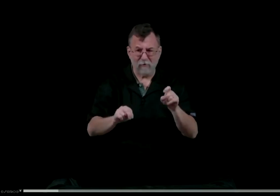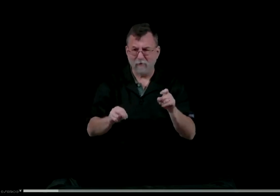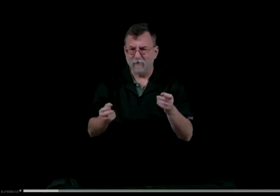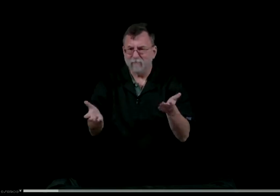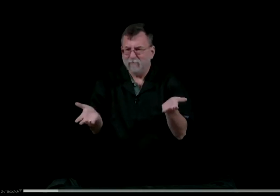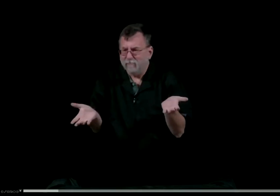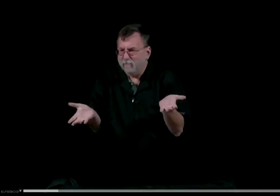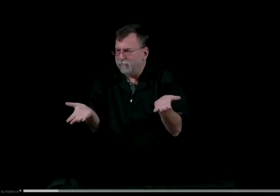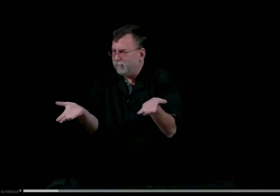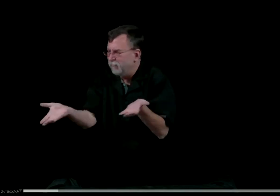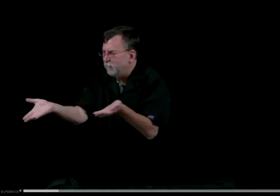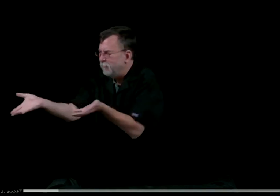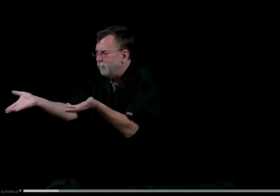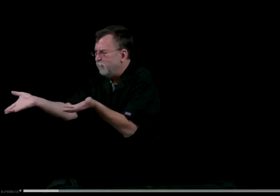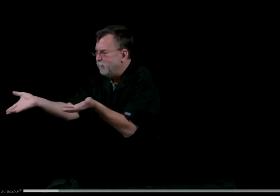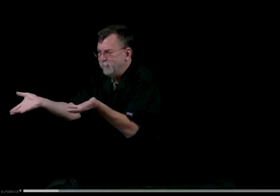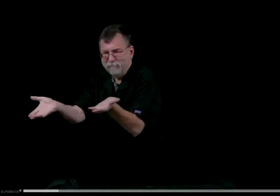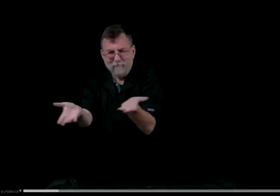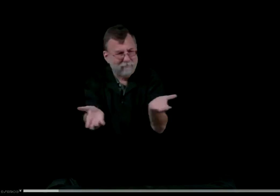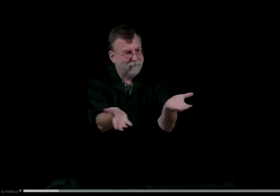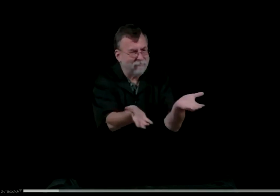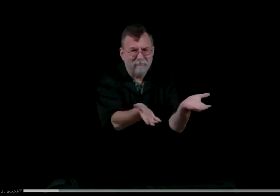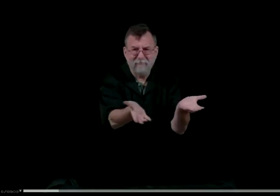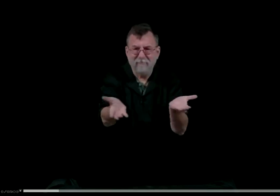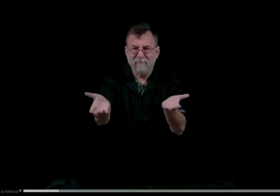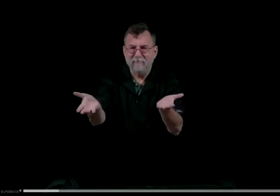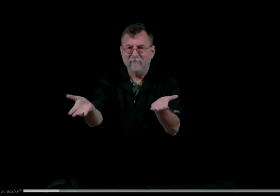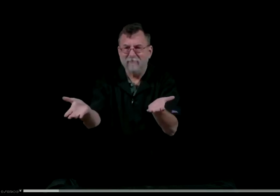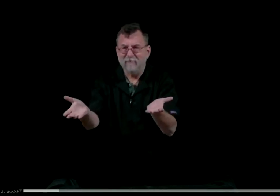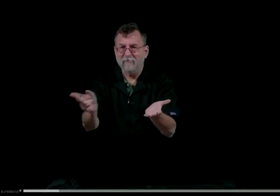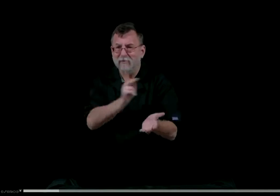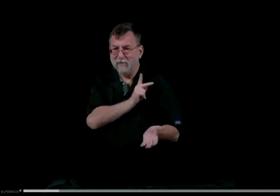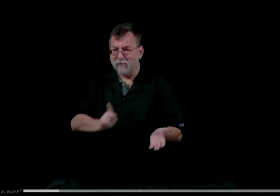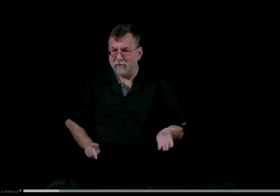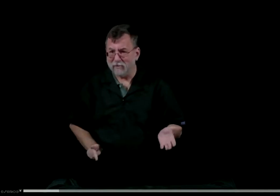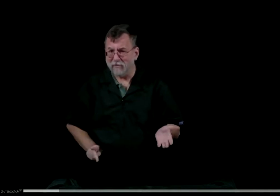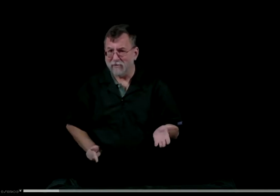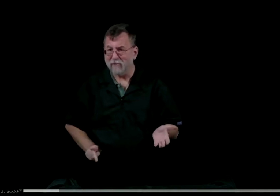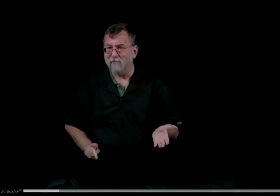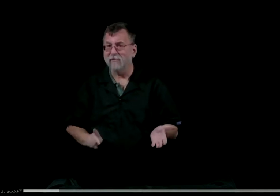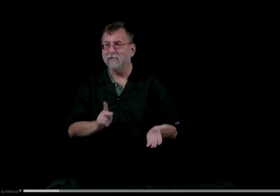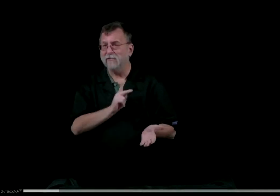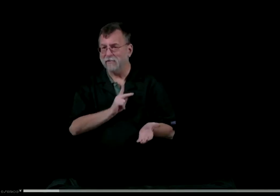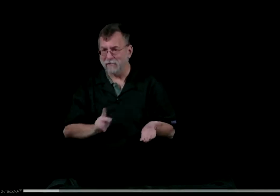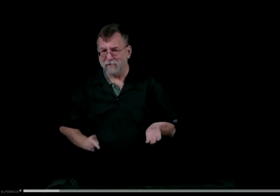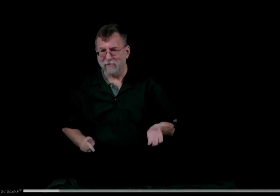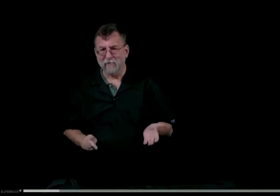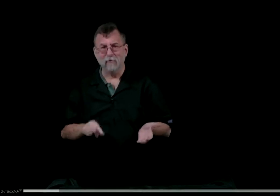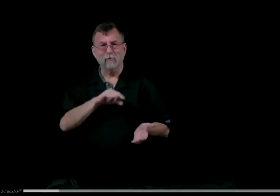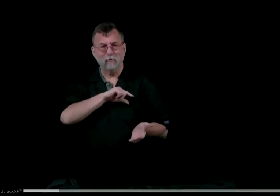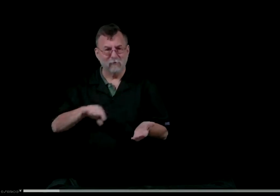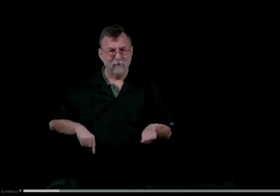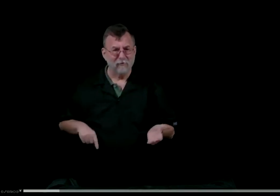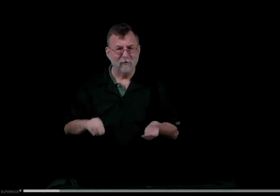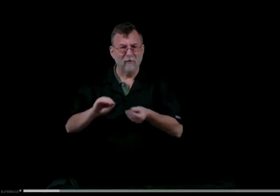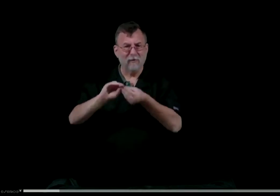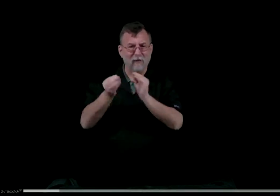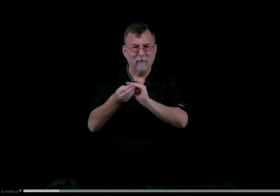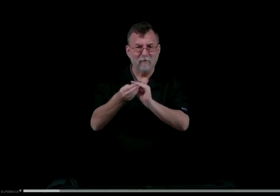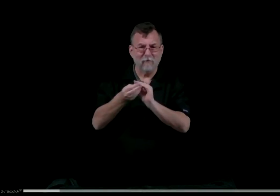It's a crown. I mean, what's that for? Do you have any ideas? A king, okay. Or a